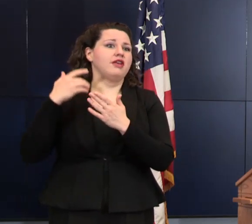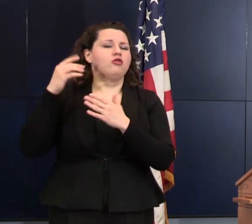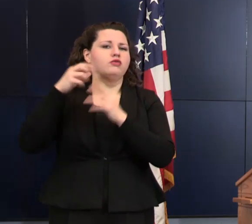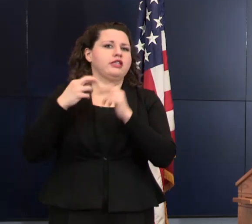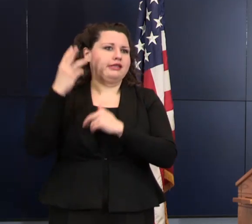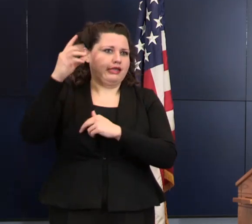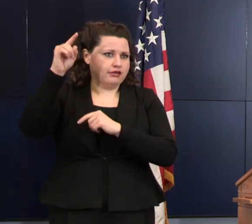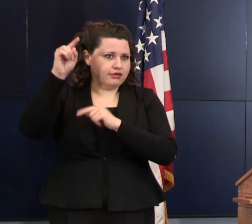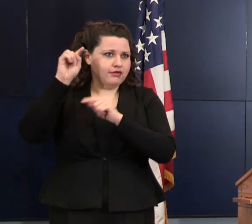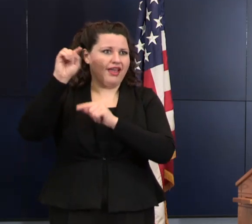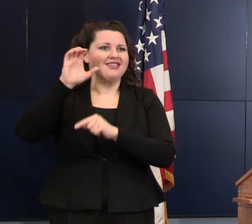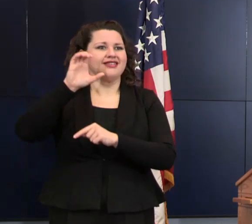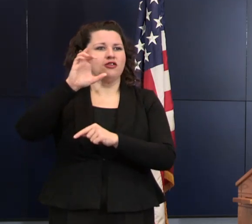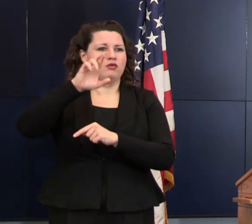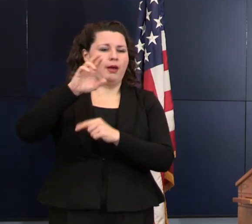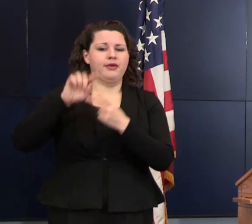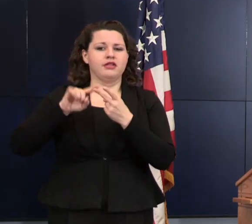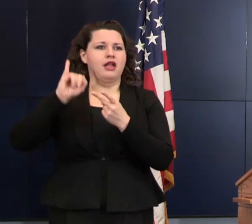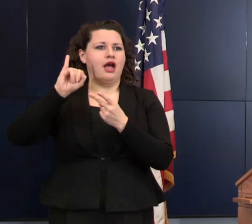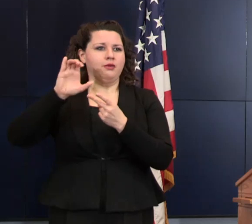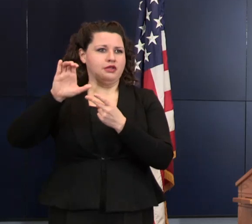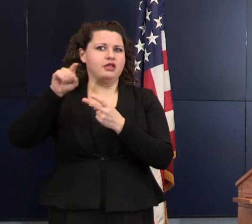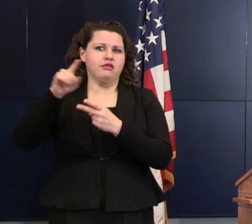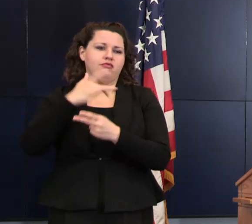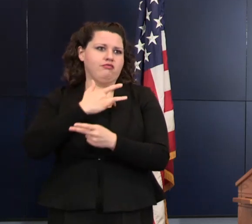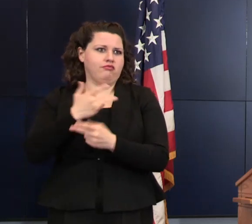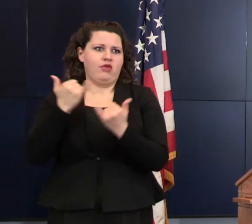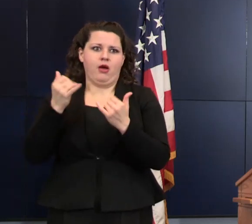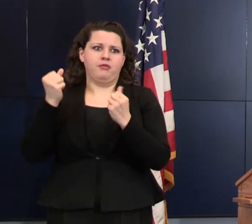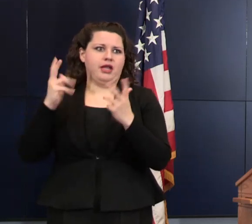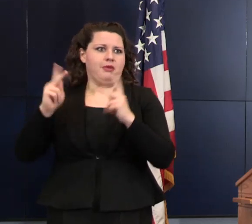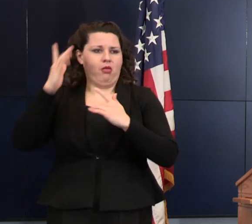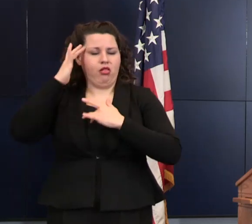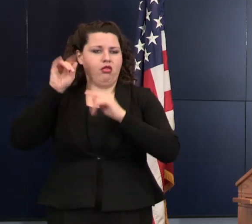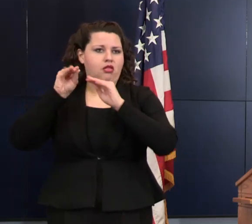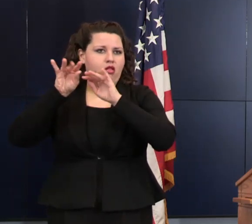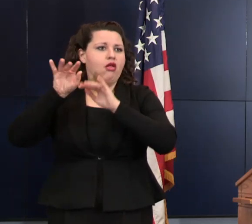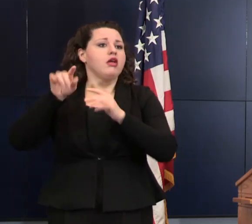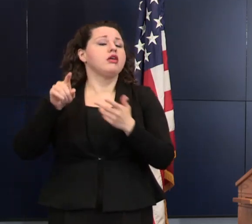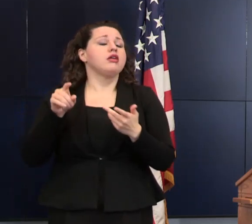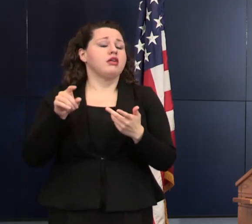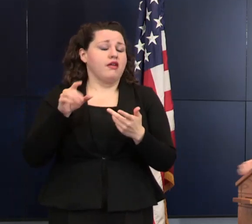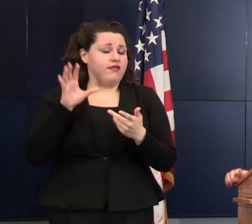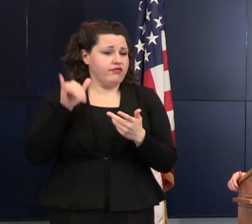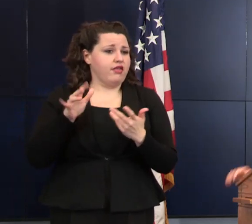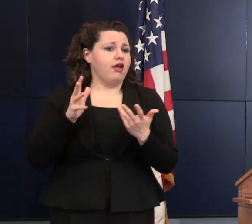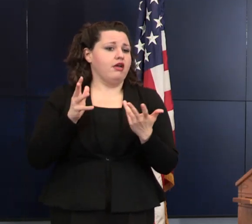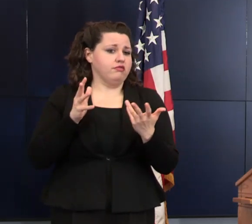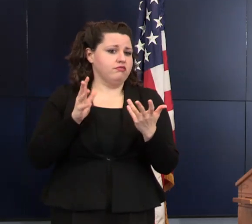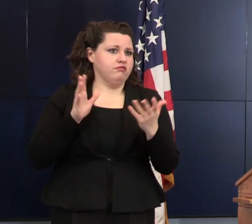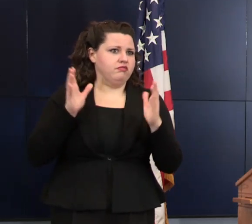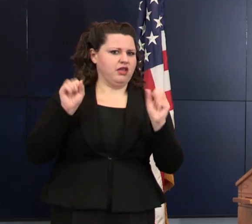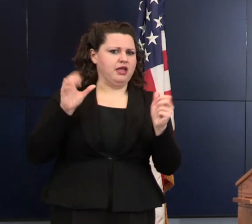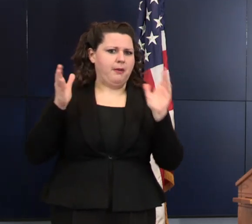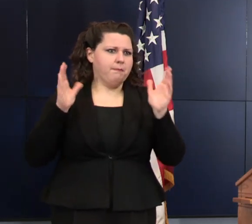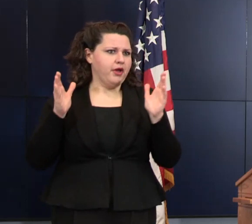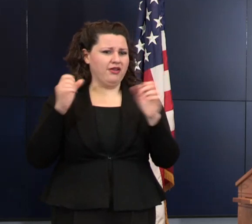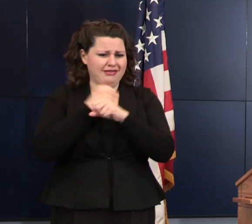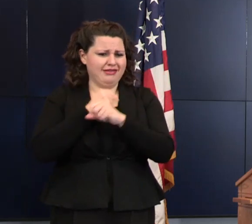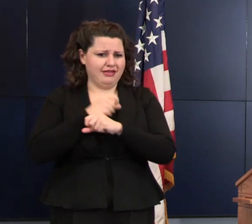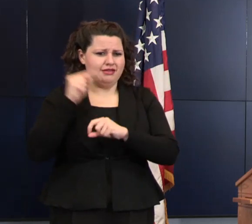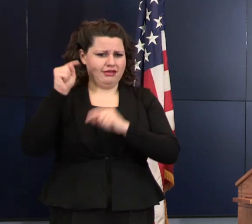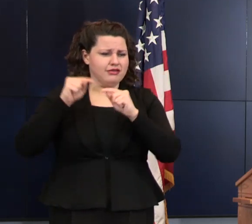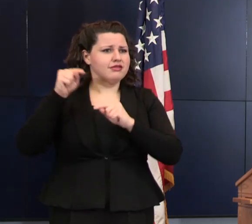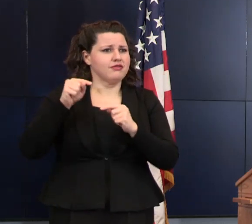Cedar Rapids and the Iowa City regions, which are the hot spots right now. And, that would be comparable. We can look at the statistics